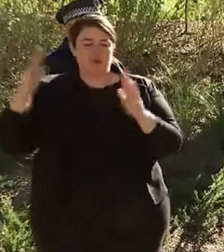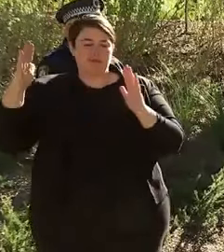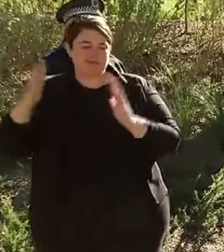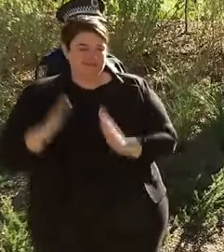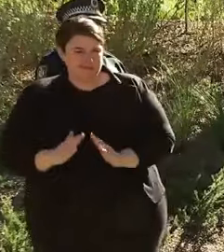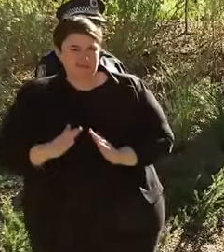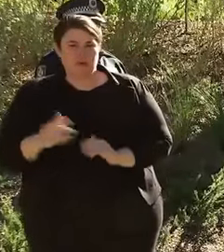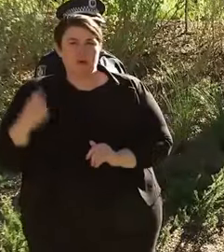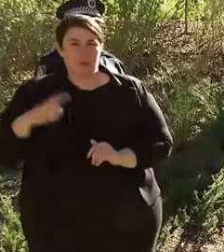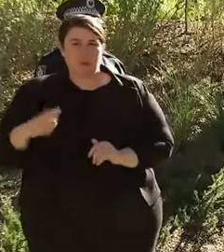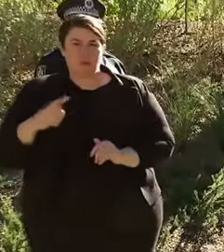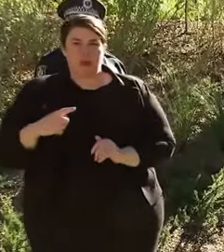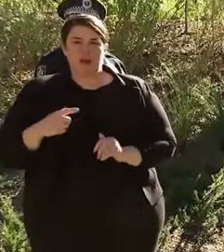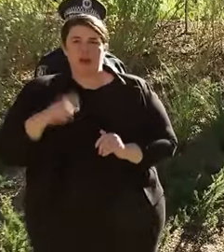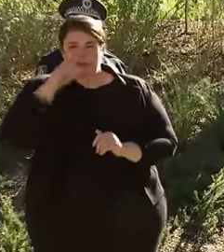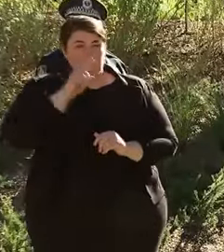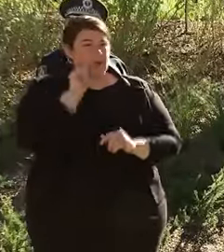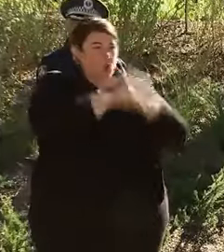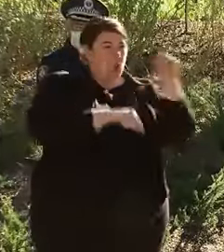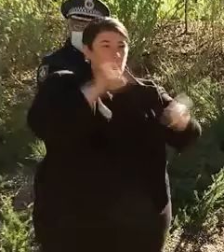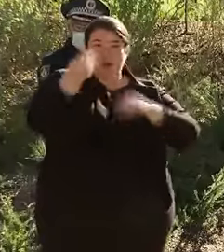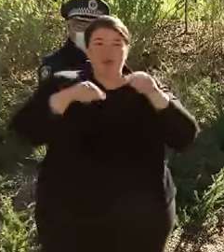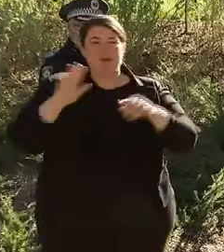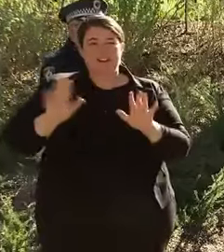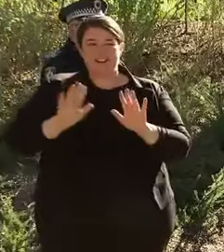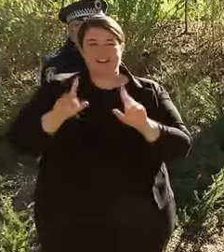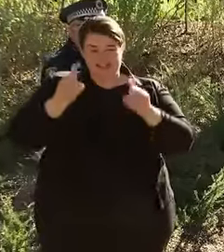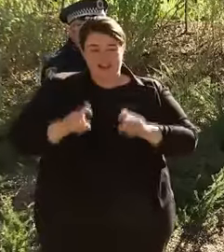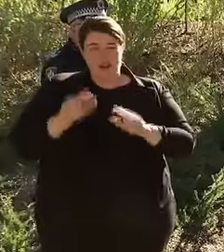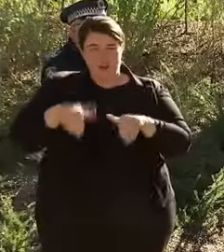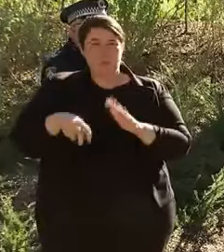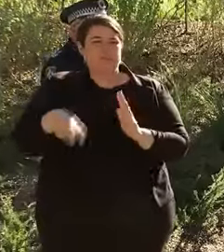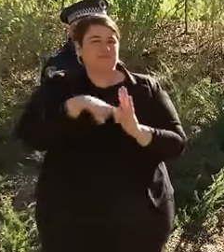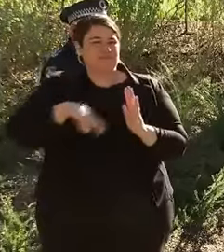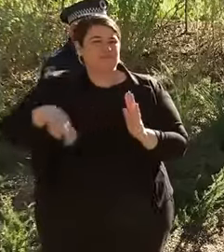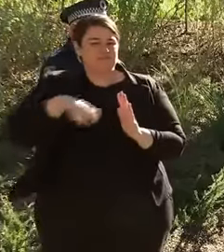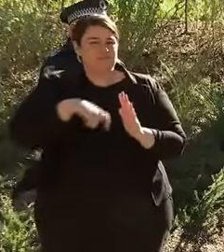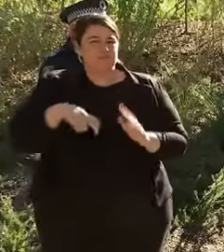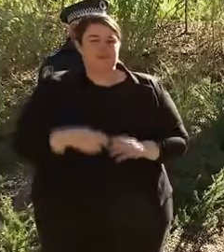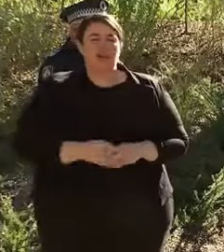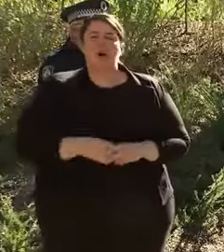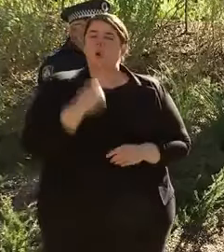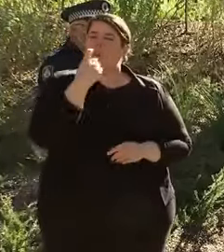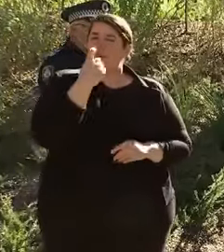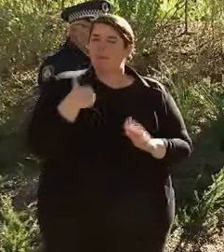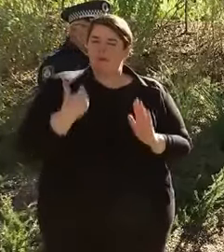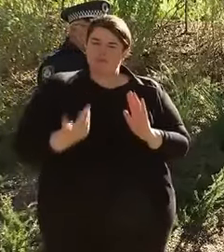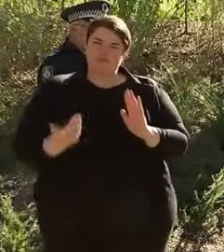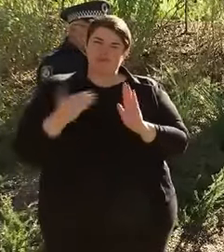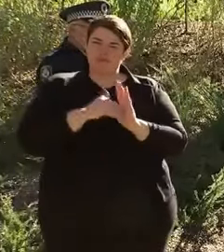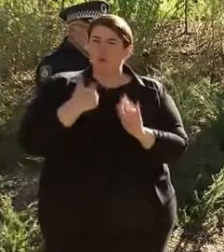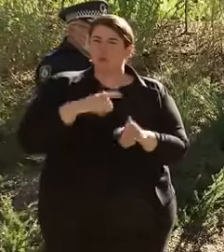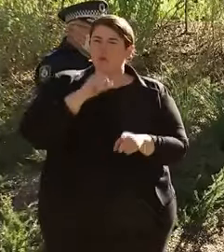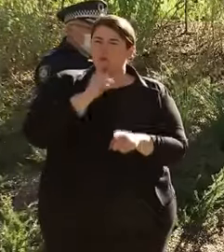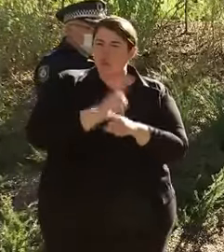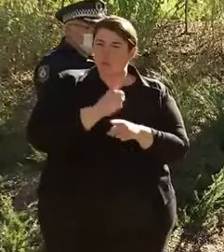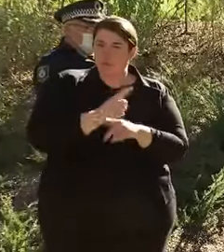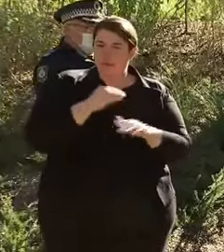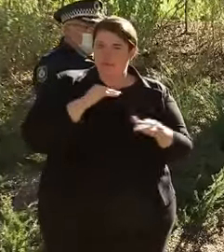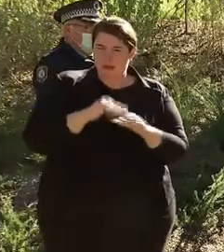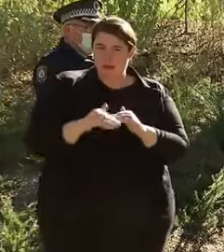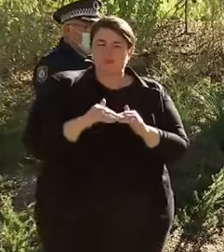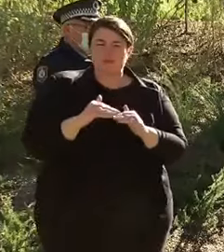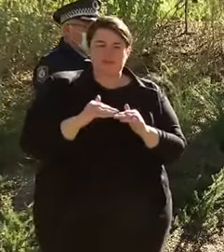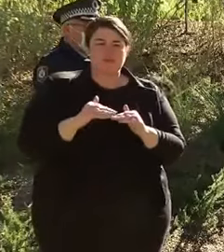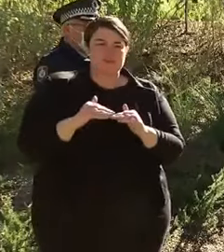be having so many large venues. The other place that I did just want to briefly indicate,